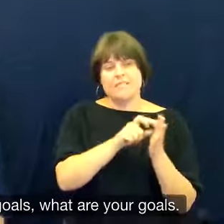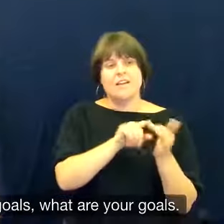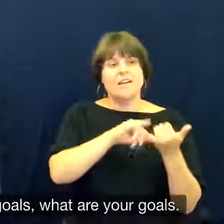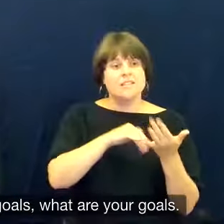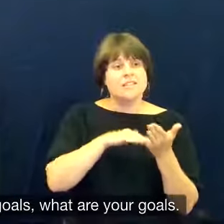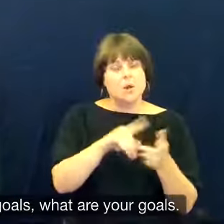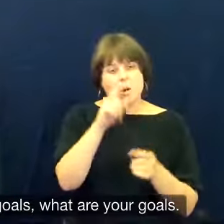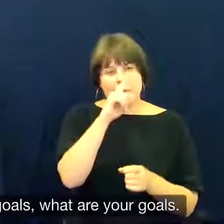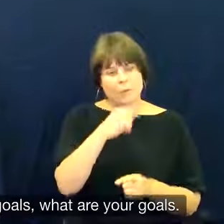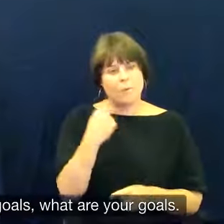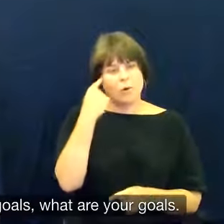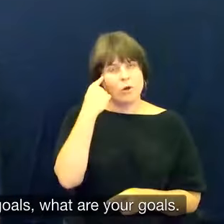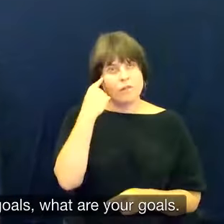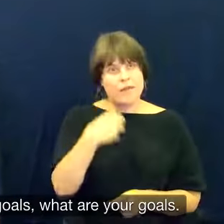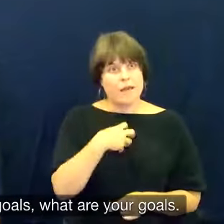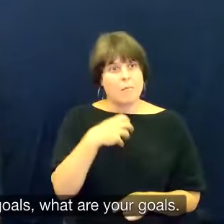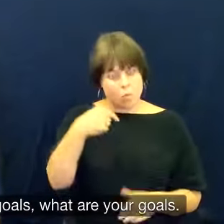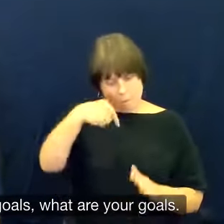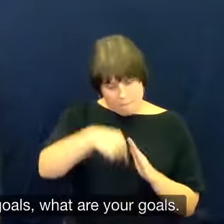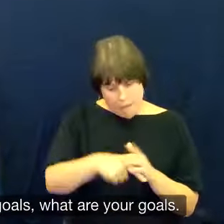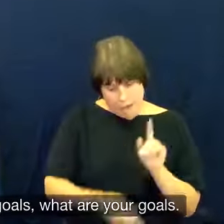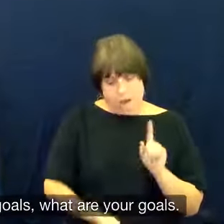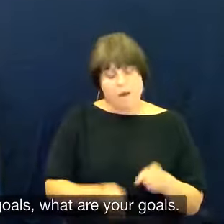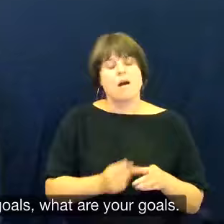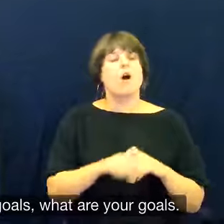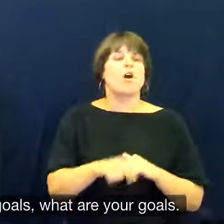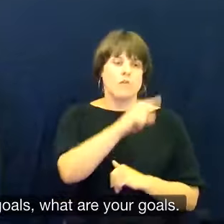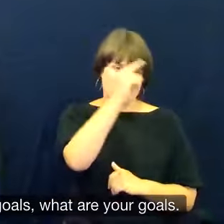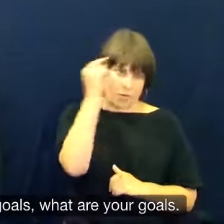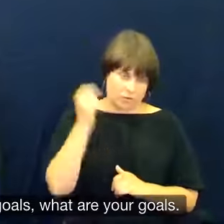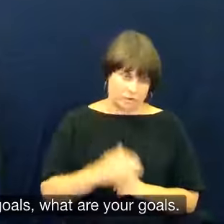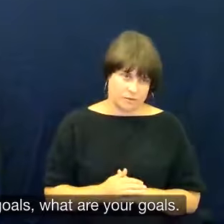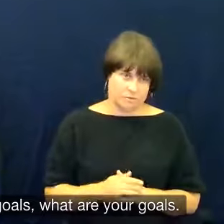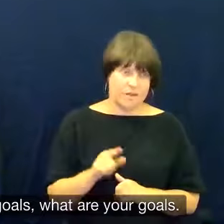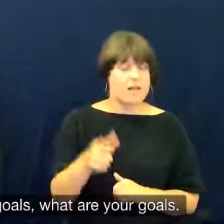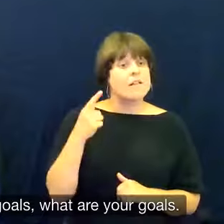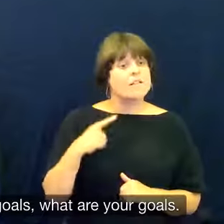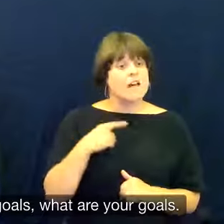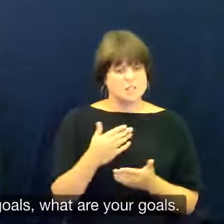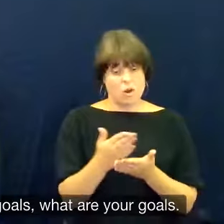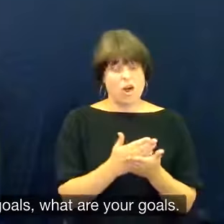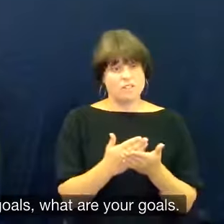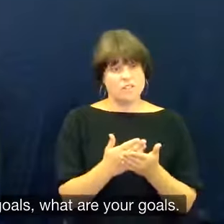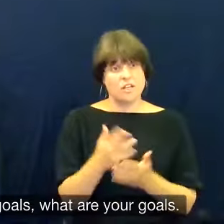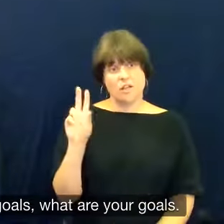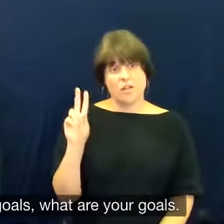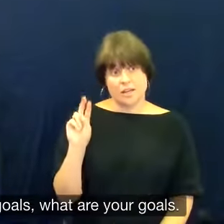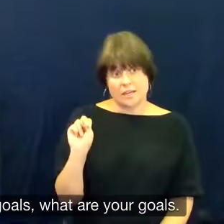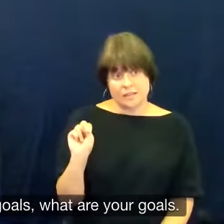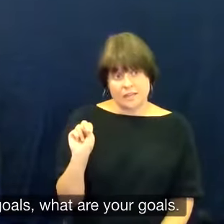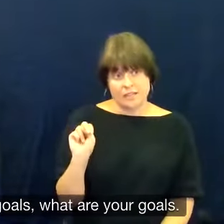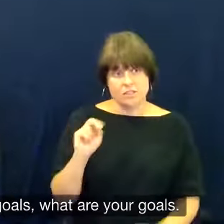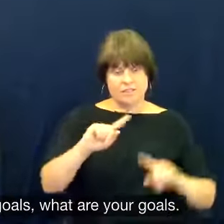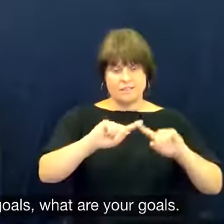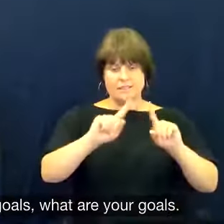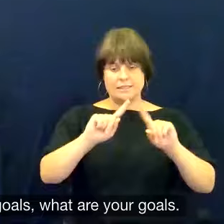so that's also why I have shared with you all the United Nations